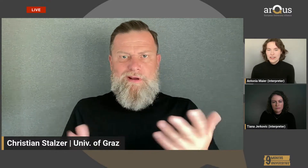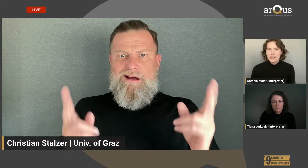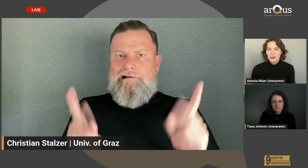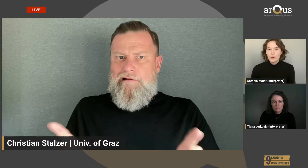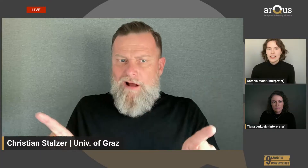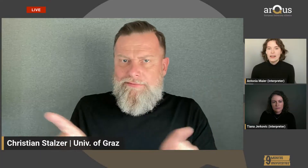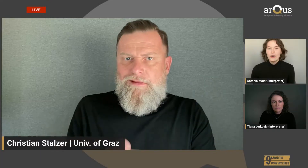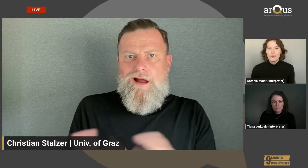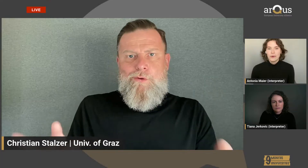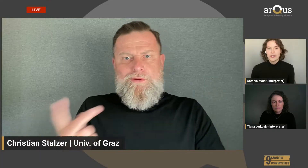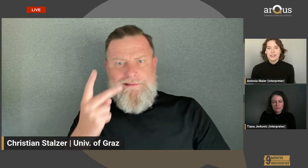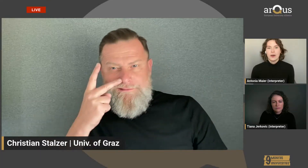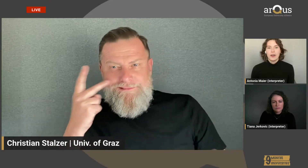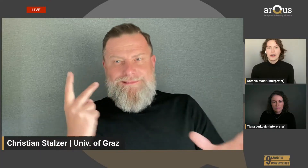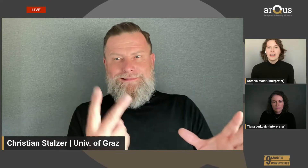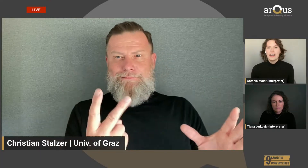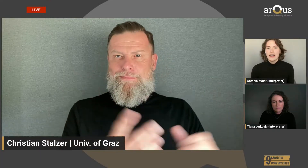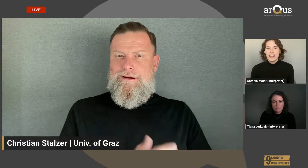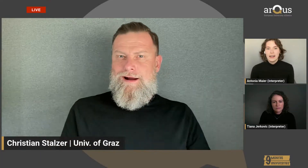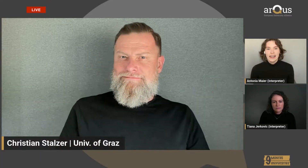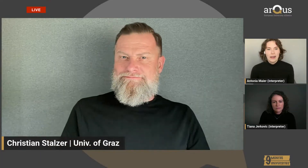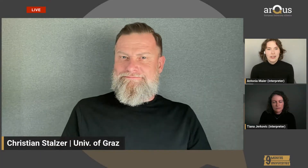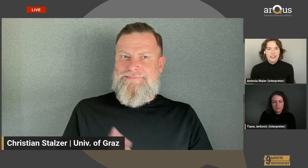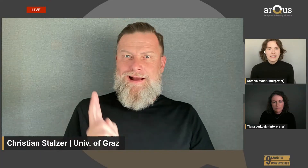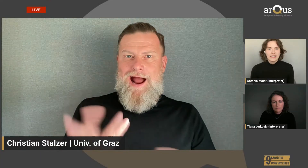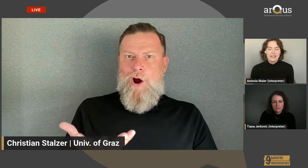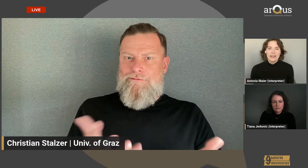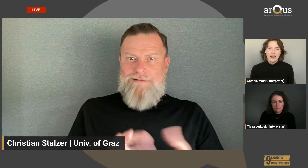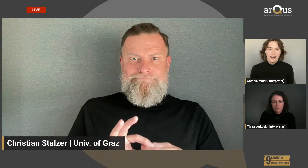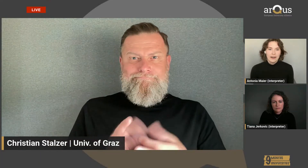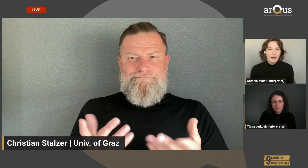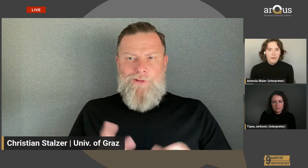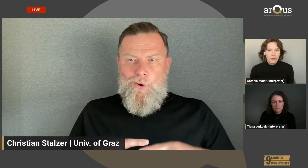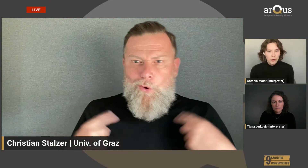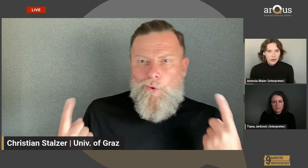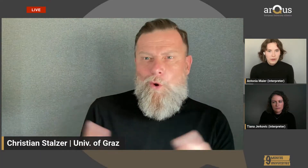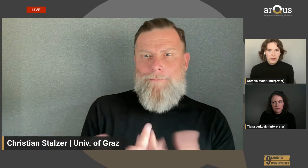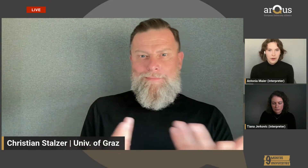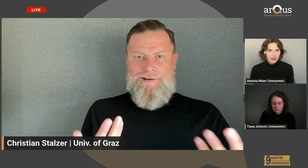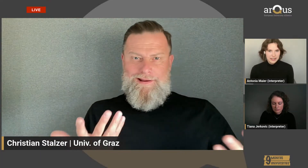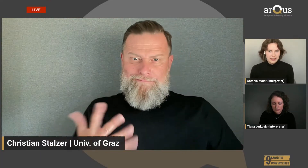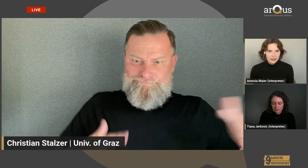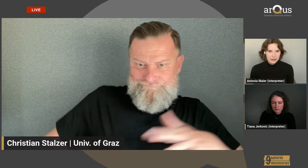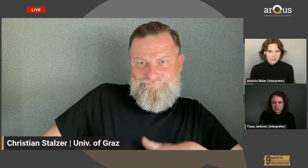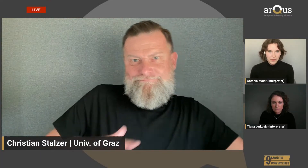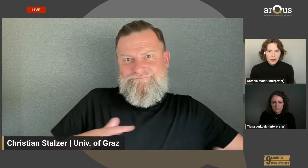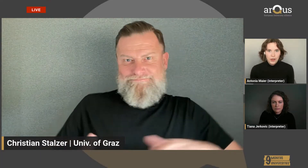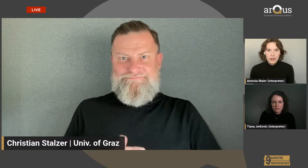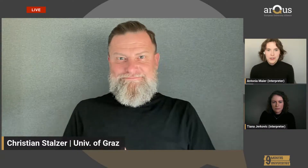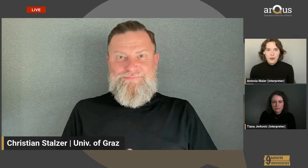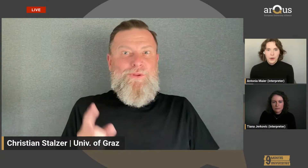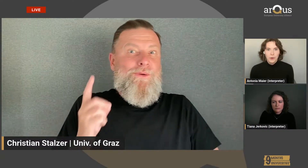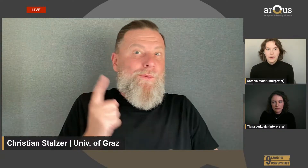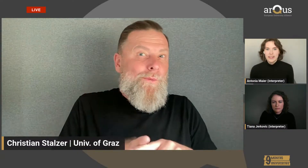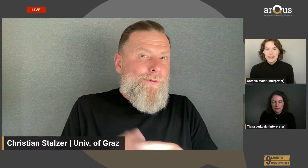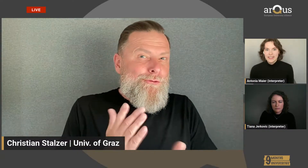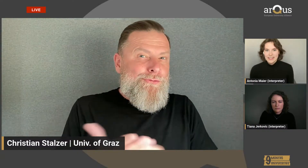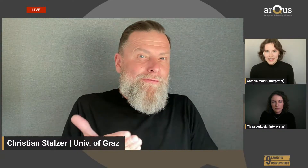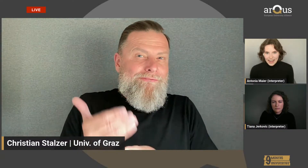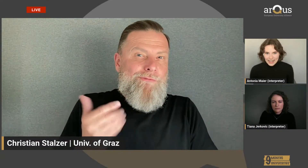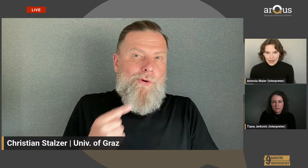overlooked because it's only focused on languages that are vocal or auditory.